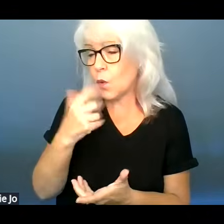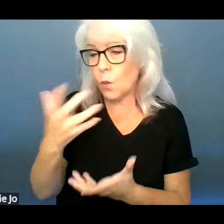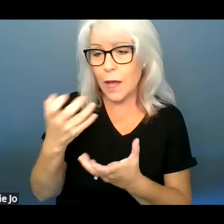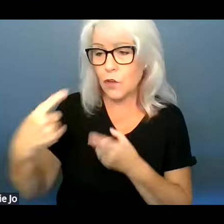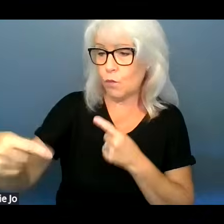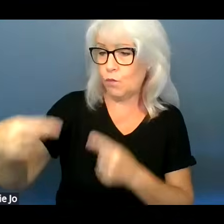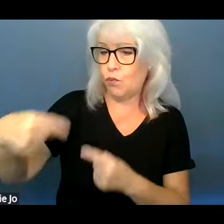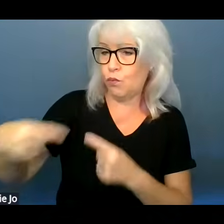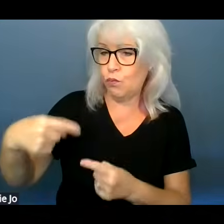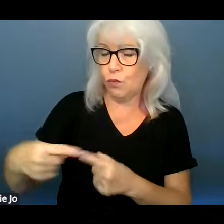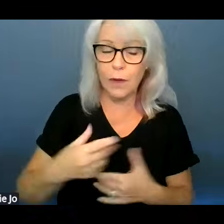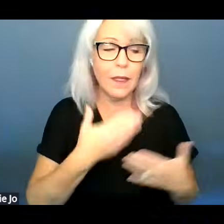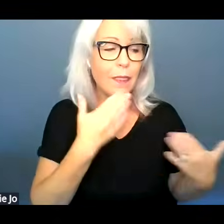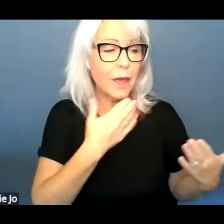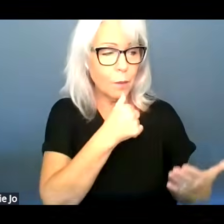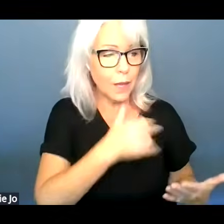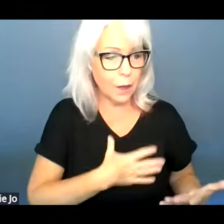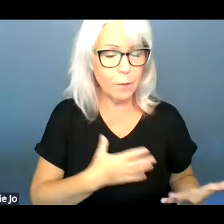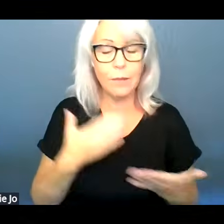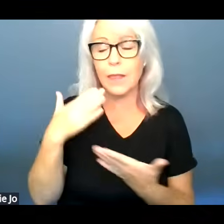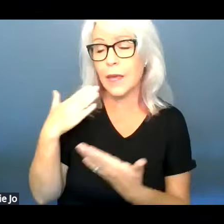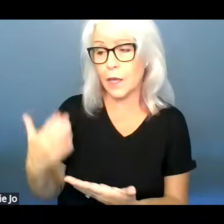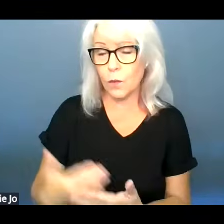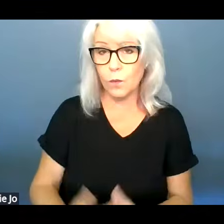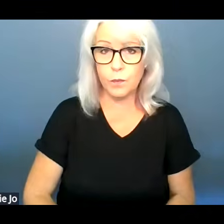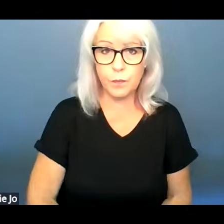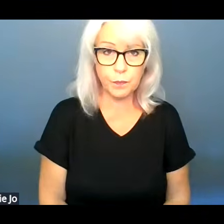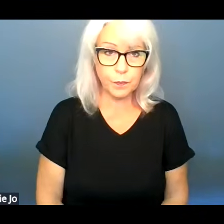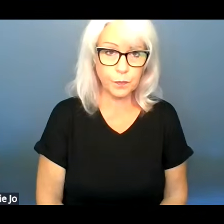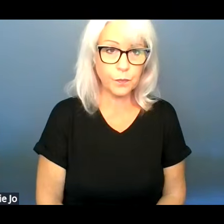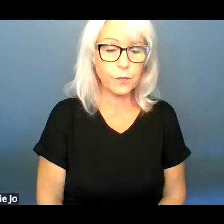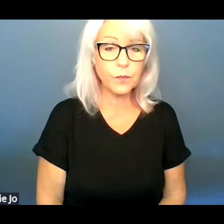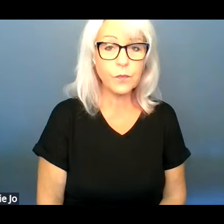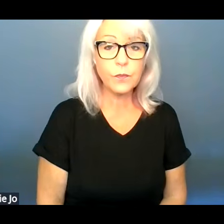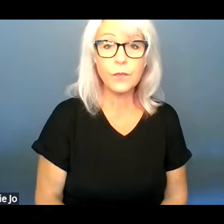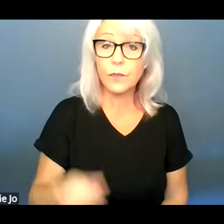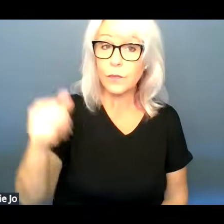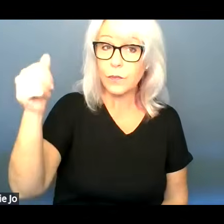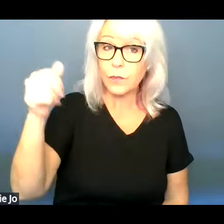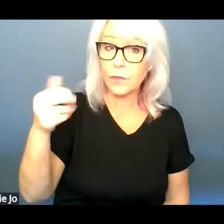madam. Thank you. Yep. Mr. Chair, I have nothing.